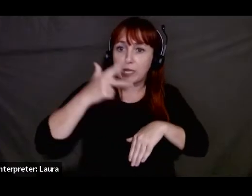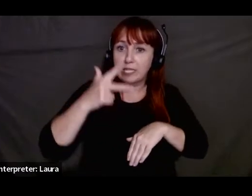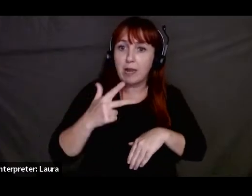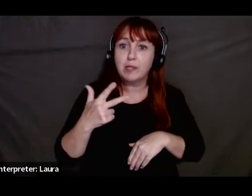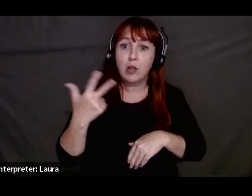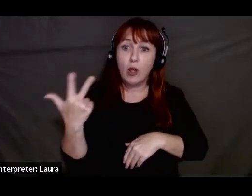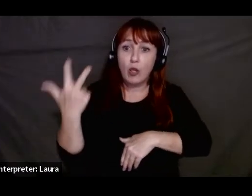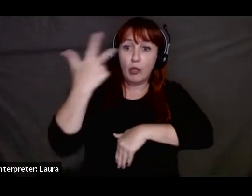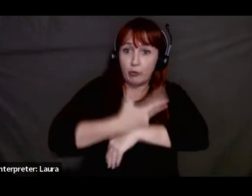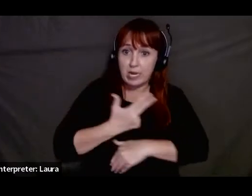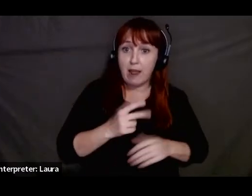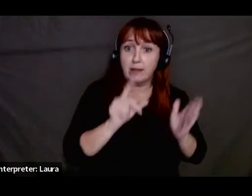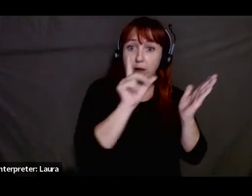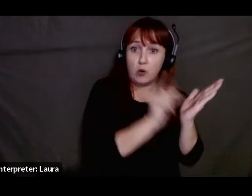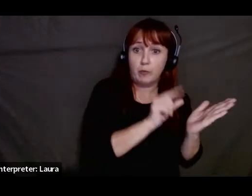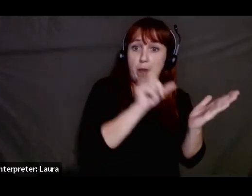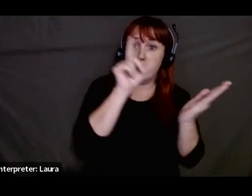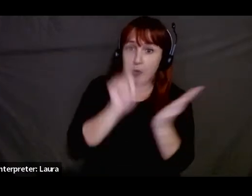different days.